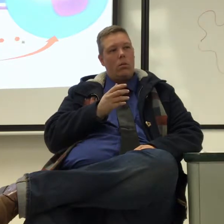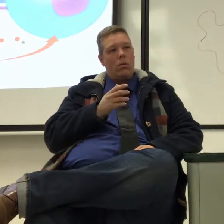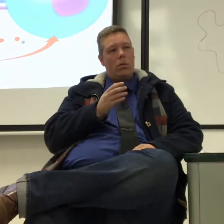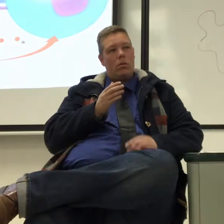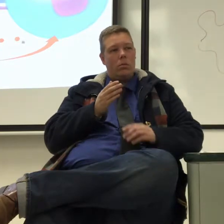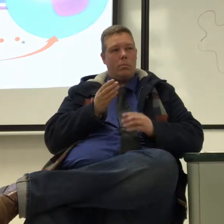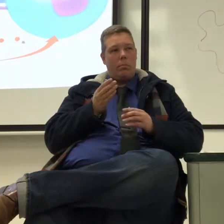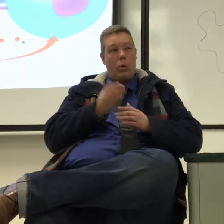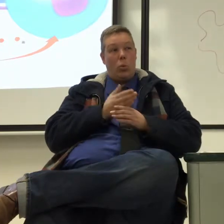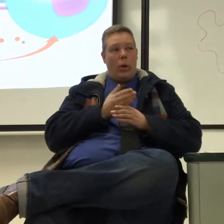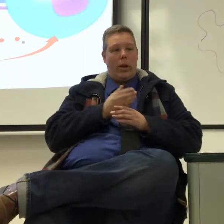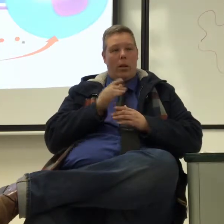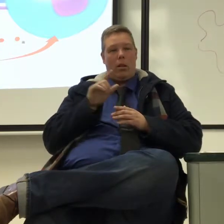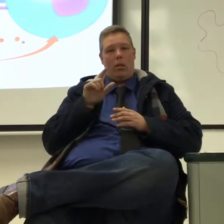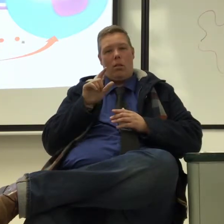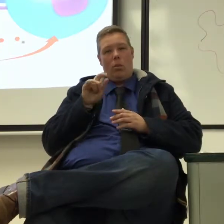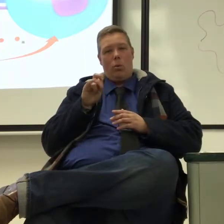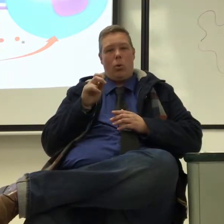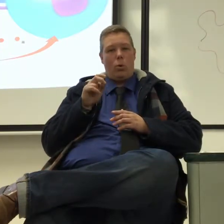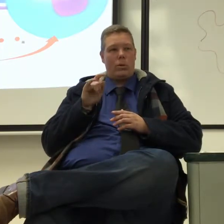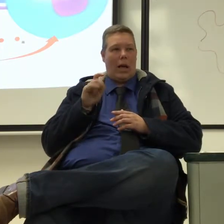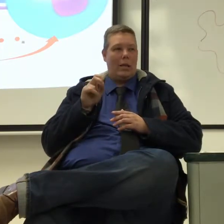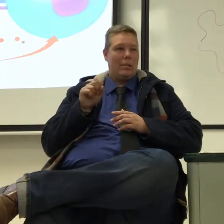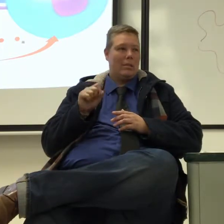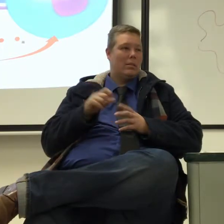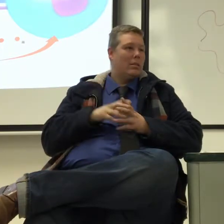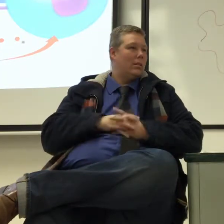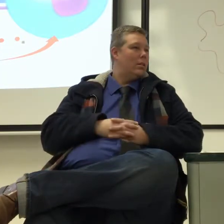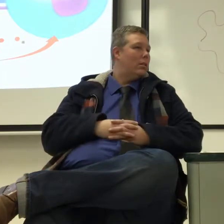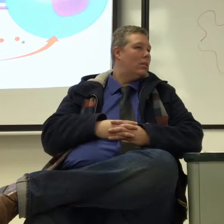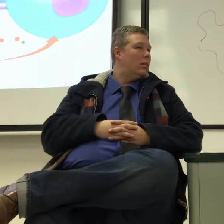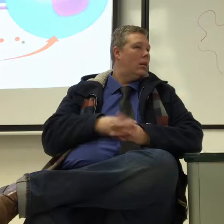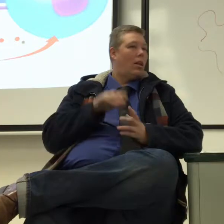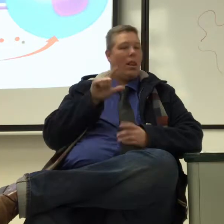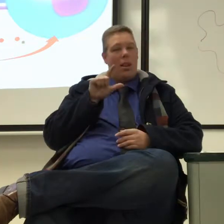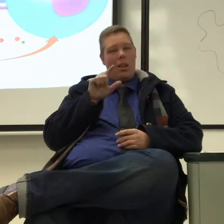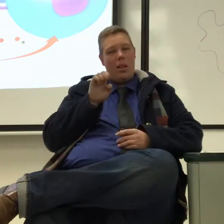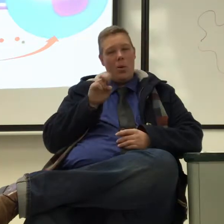will help complete the activation of this CD4 cell.